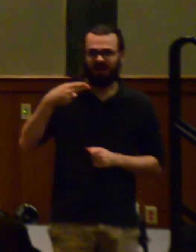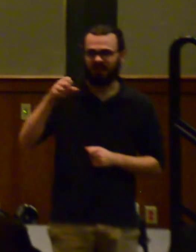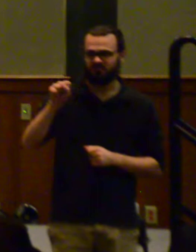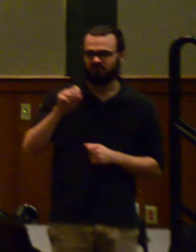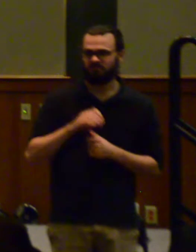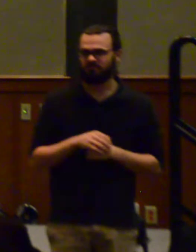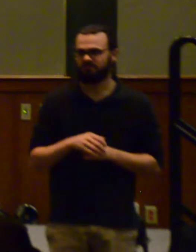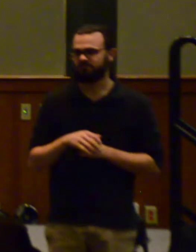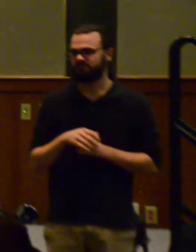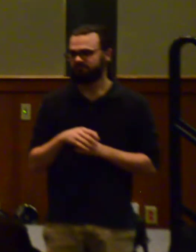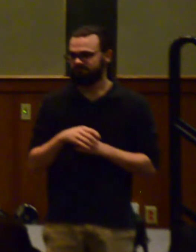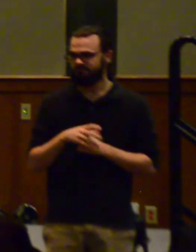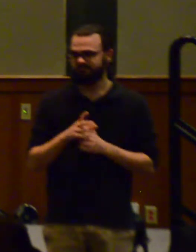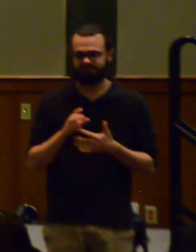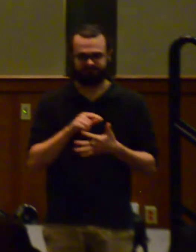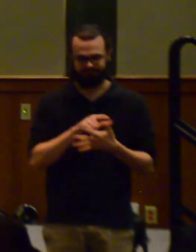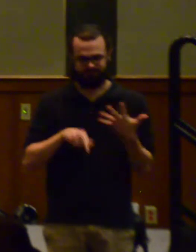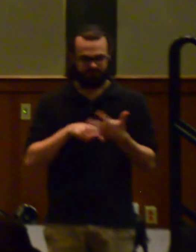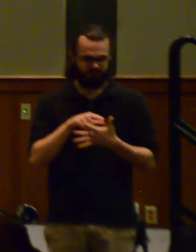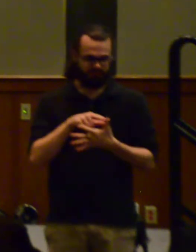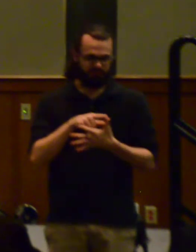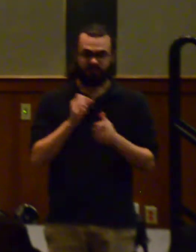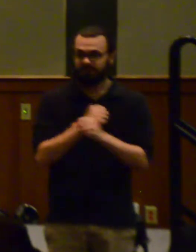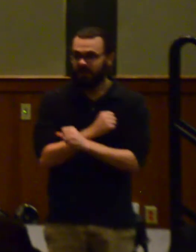She has gotten into fights.